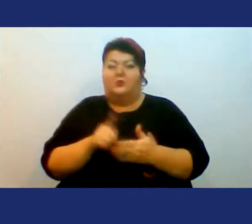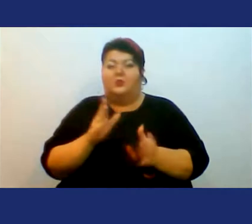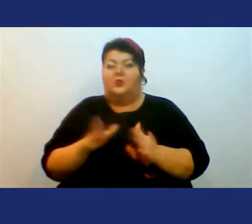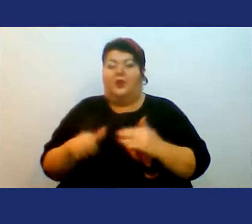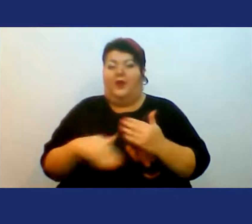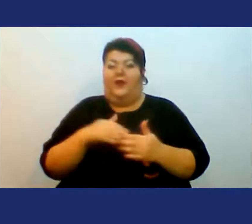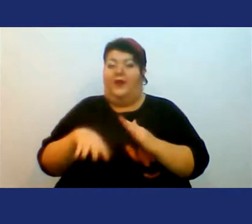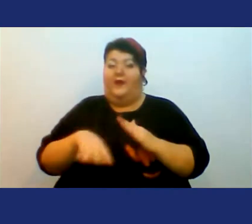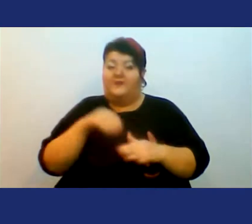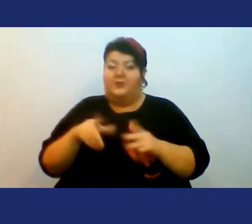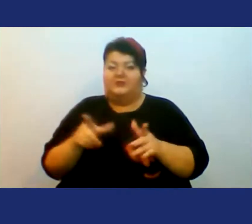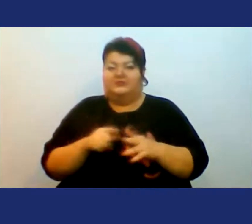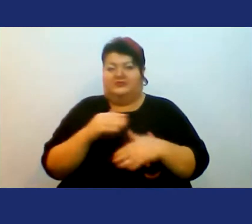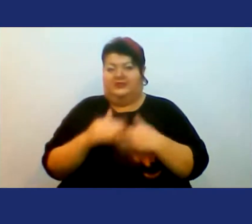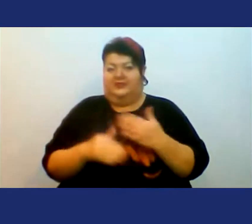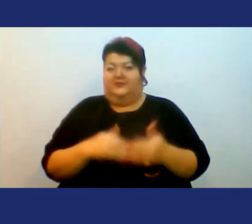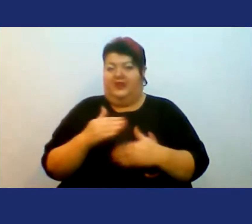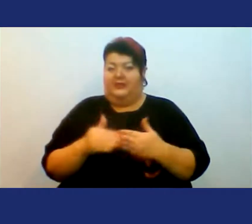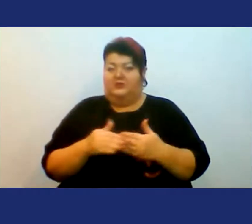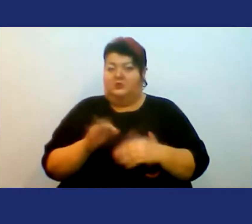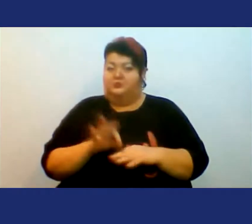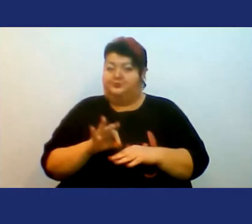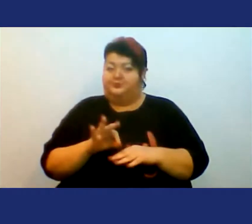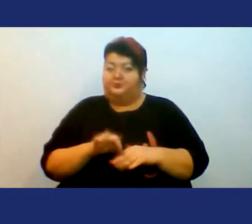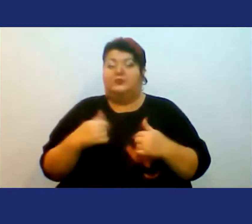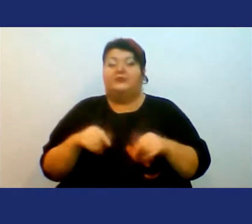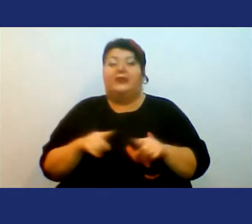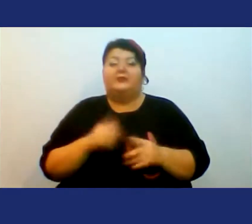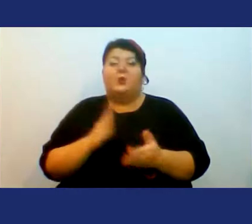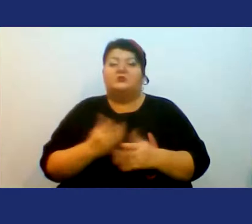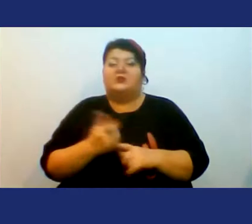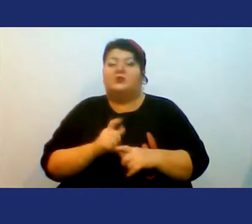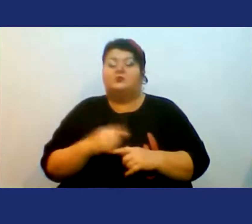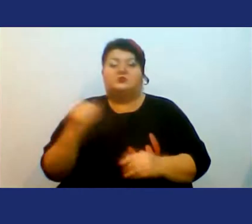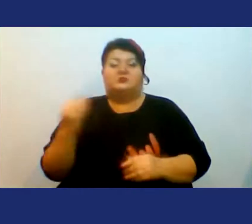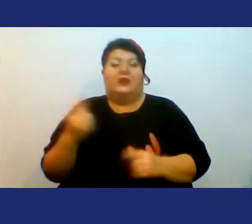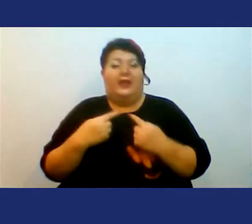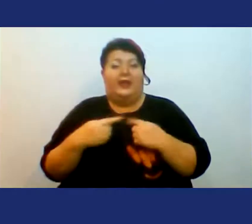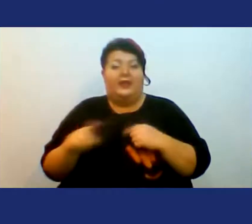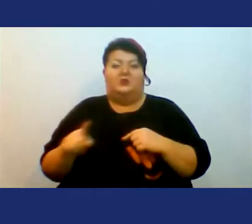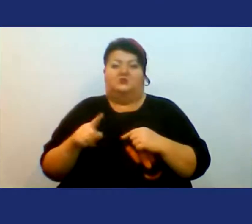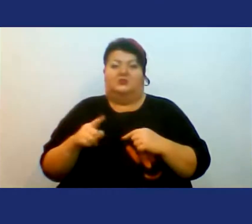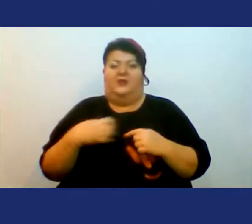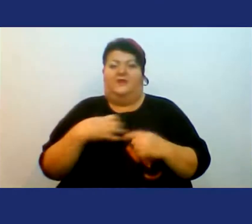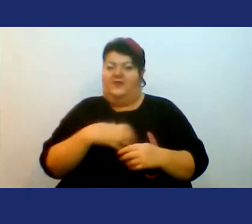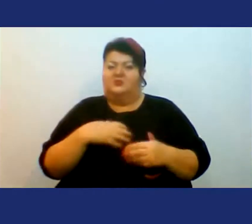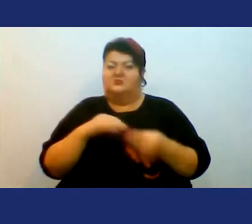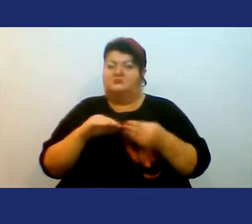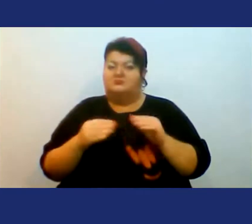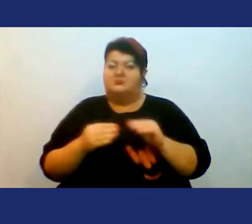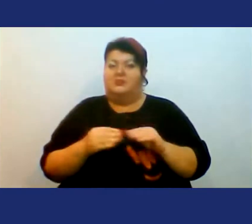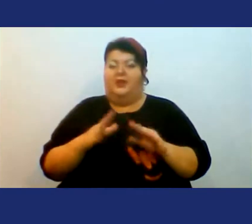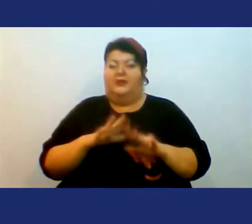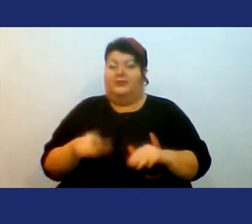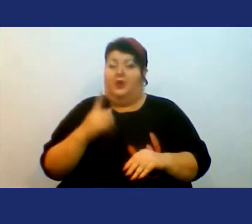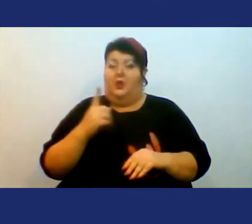If we talk about accessible election process, it should be accessible to all, not